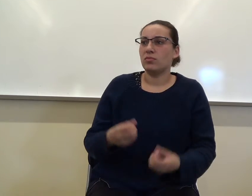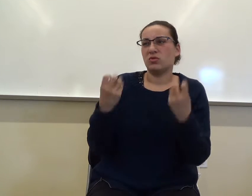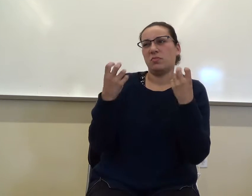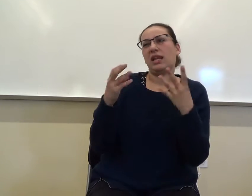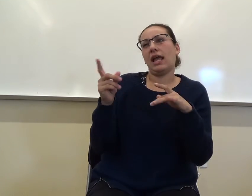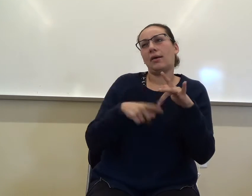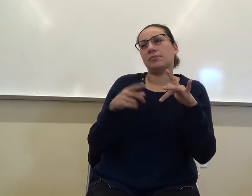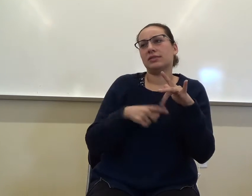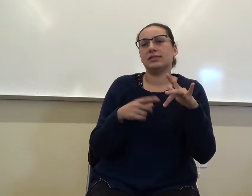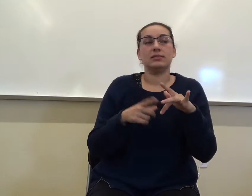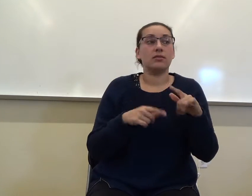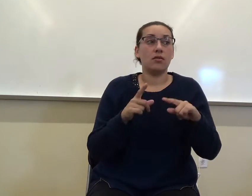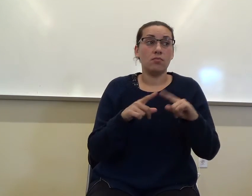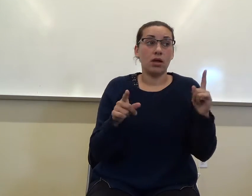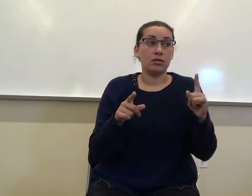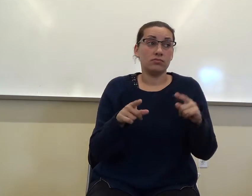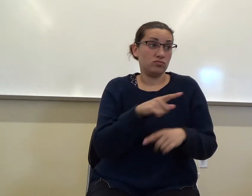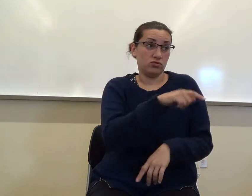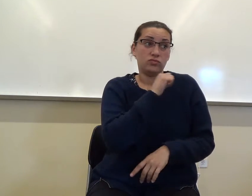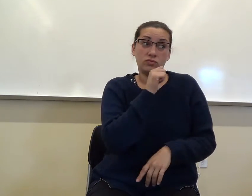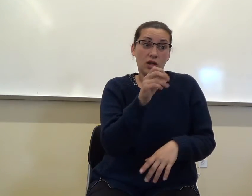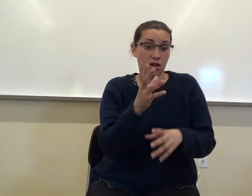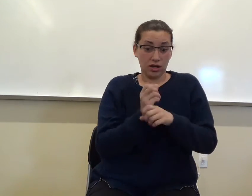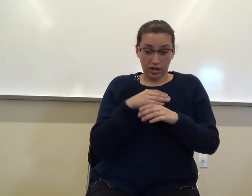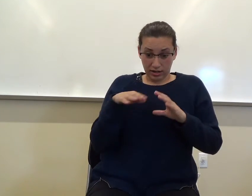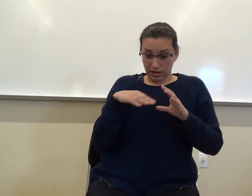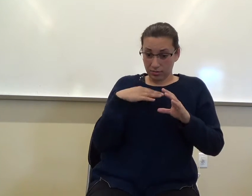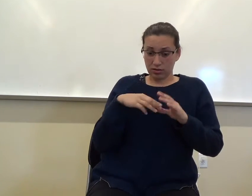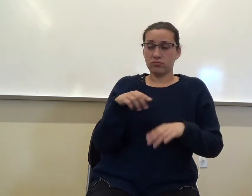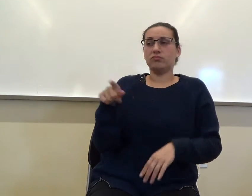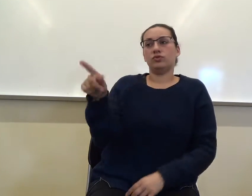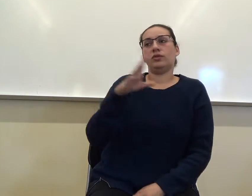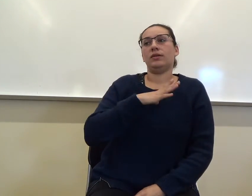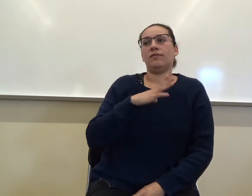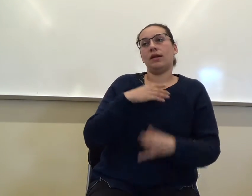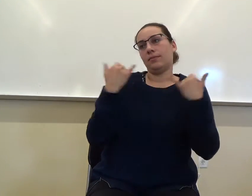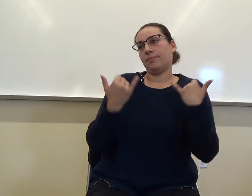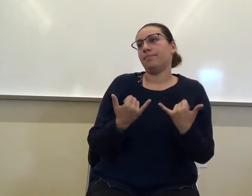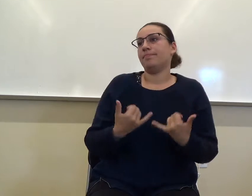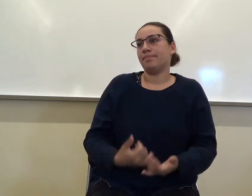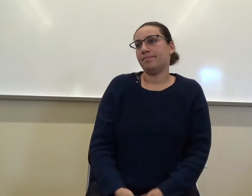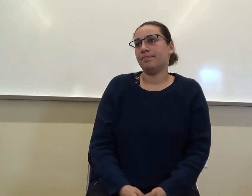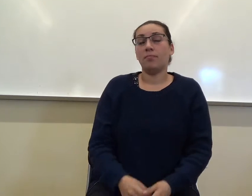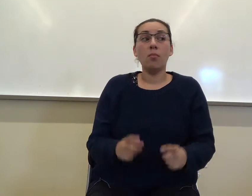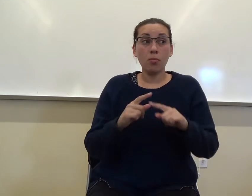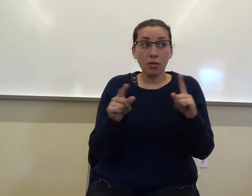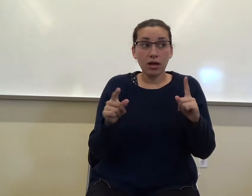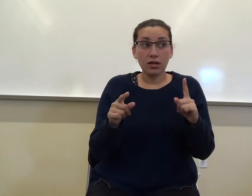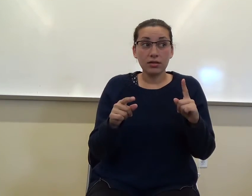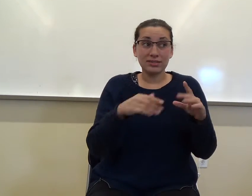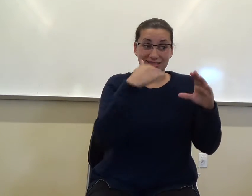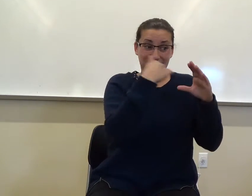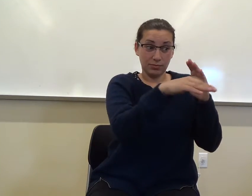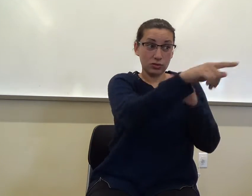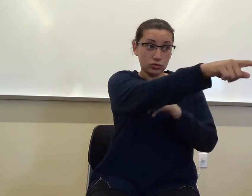if you didn't get one of these emails, you're fine for now. But if you got one of these emails, I